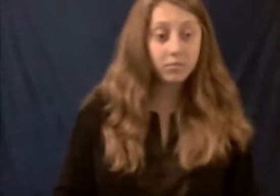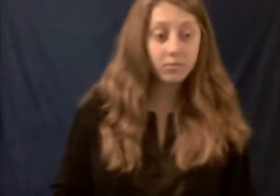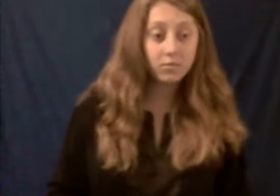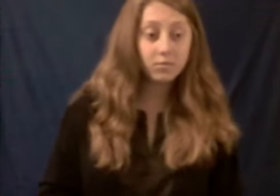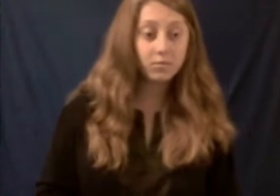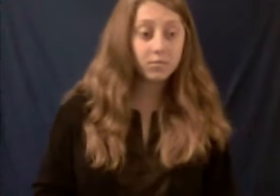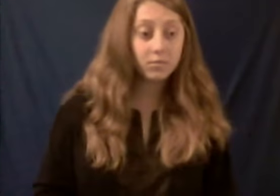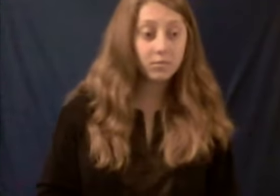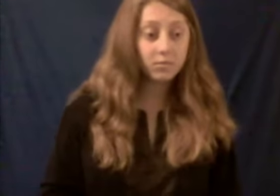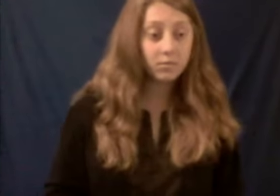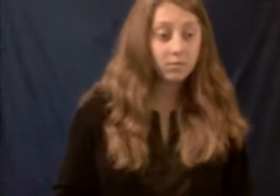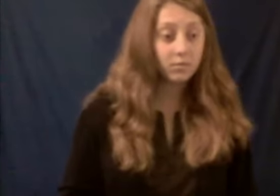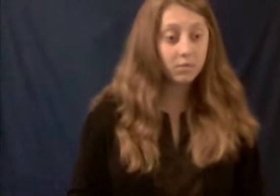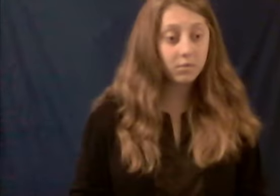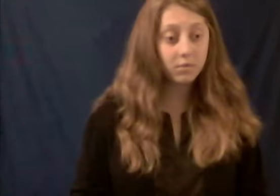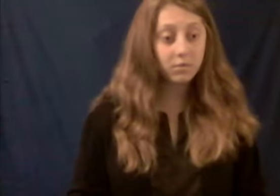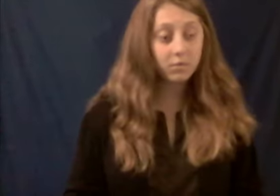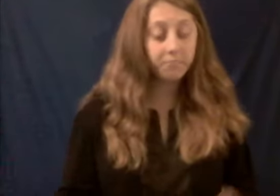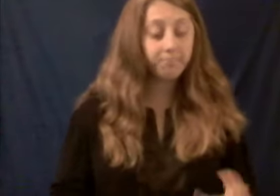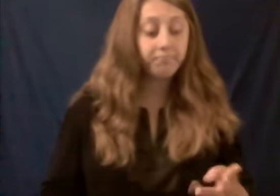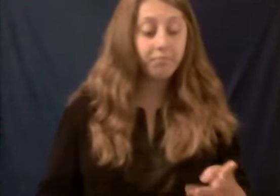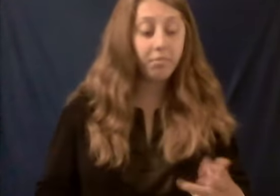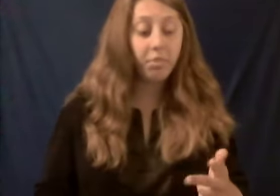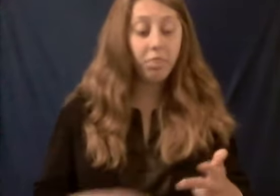And who's the fourth person living in the home?